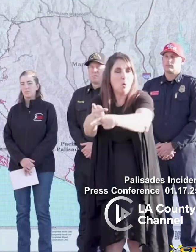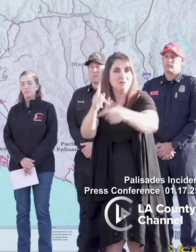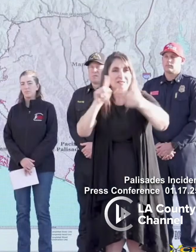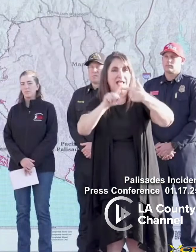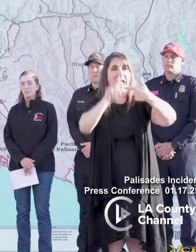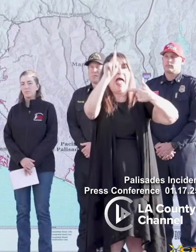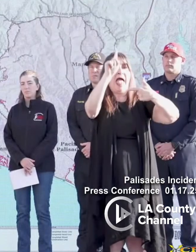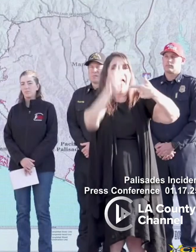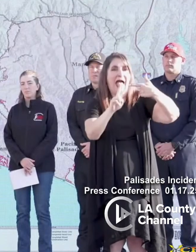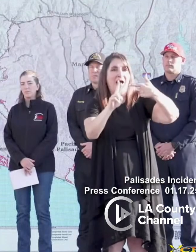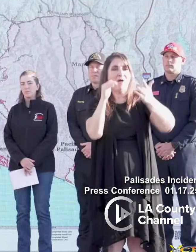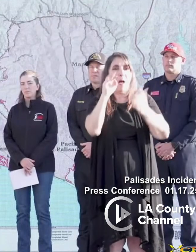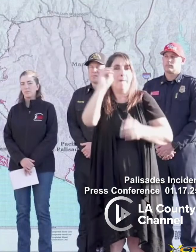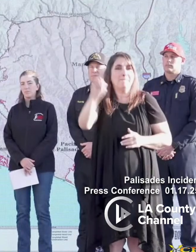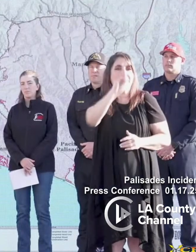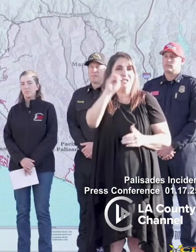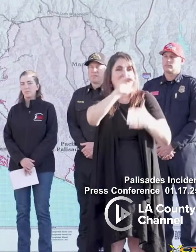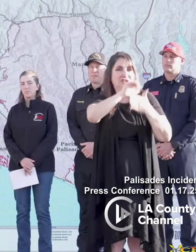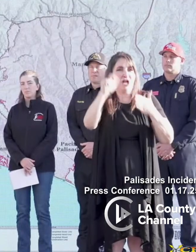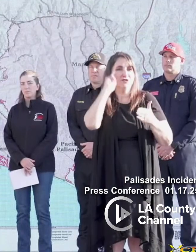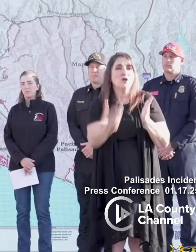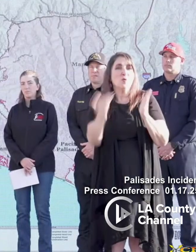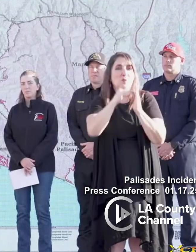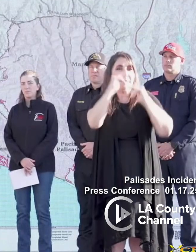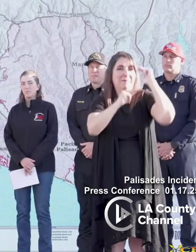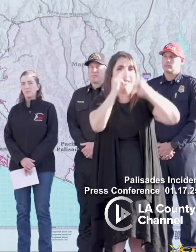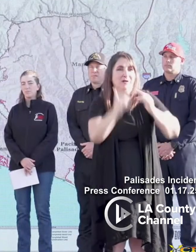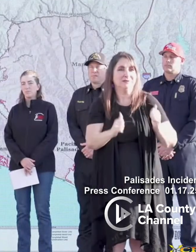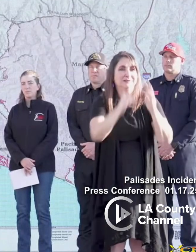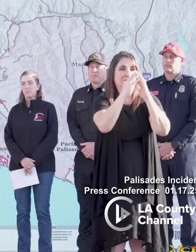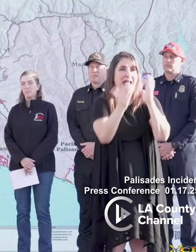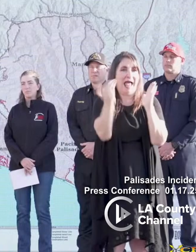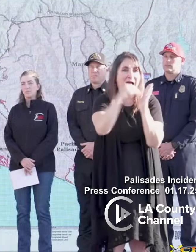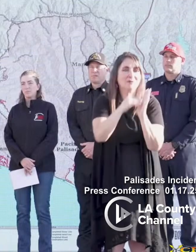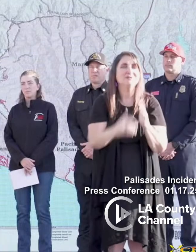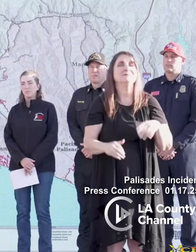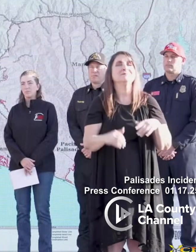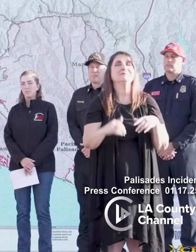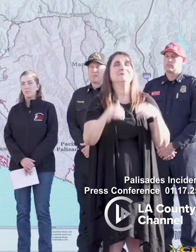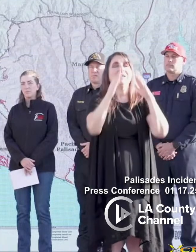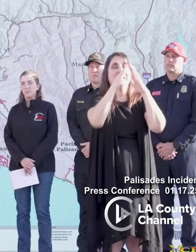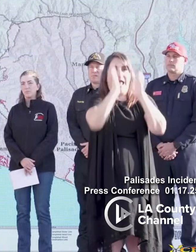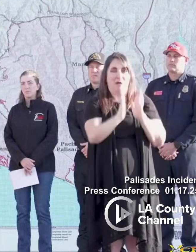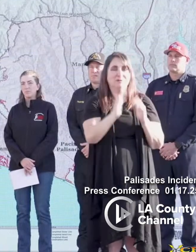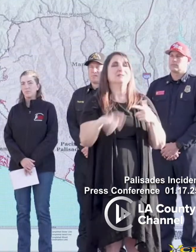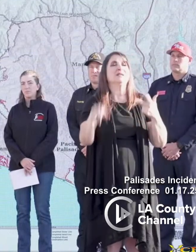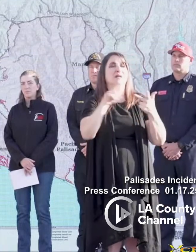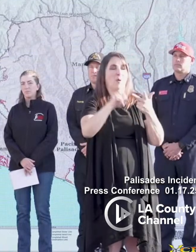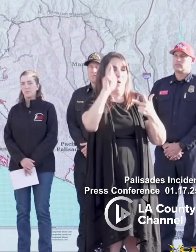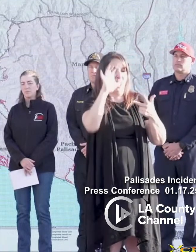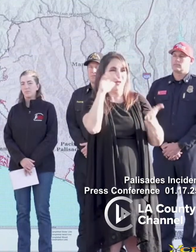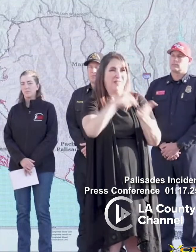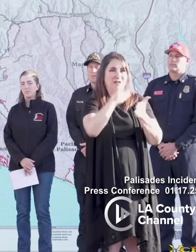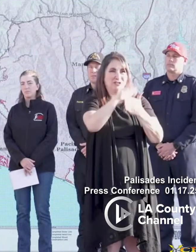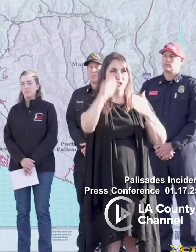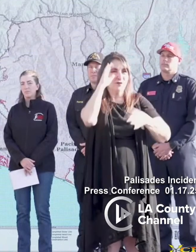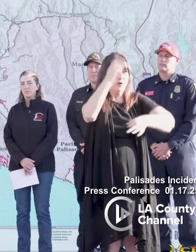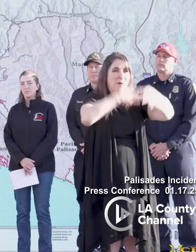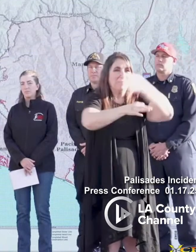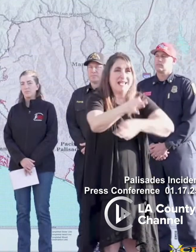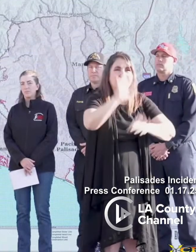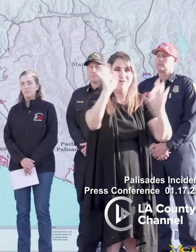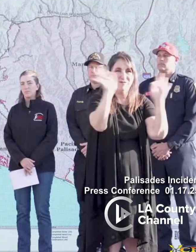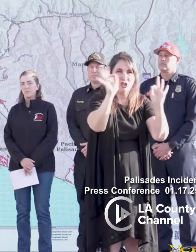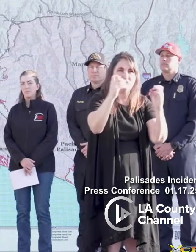$500,000 to rebuild your house, $100,000 to replace your cars and furniture. The interest rate is 4%